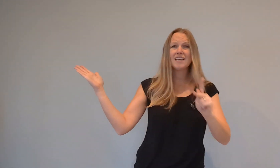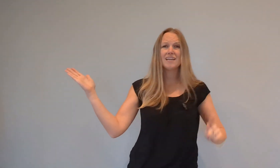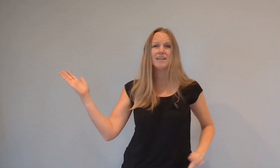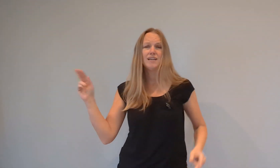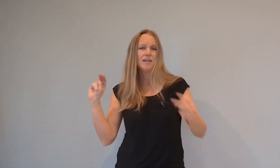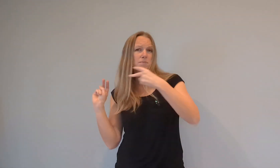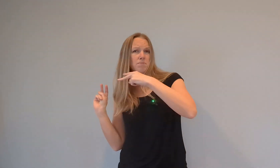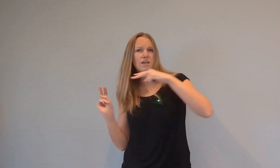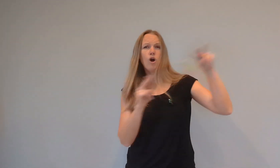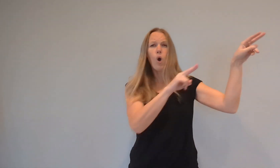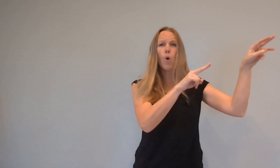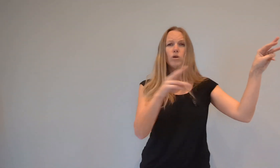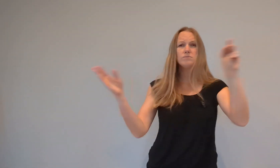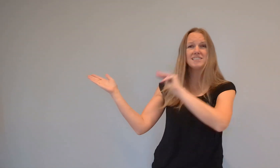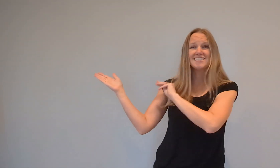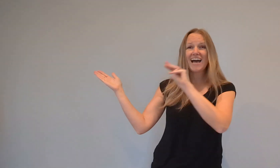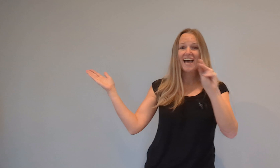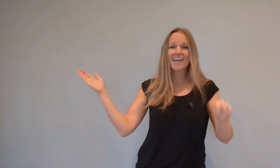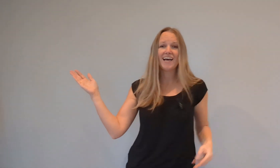King, behold Messiah,